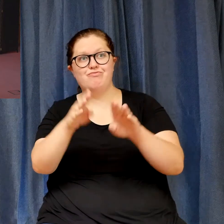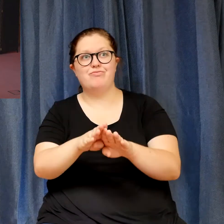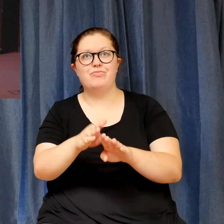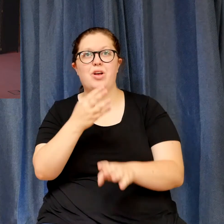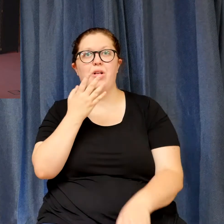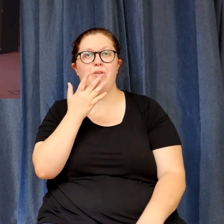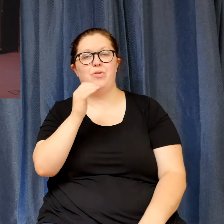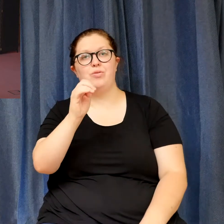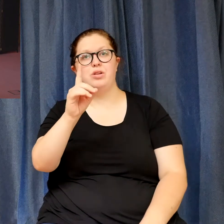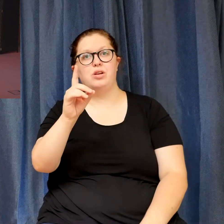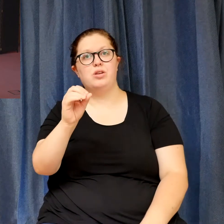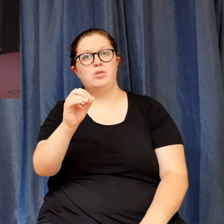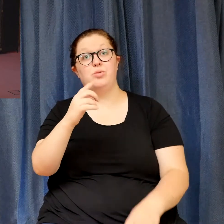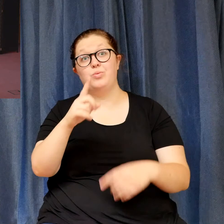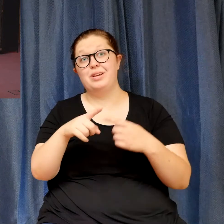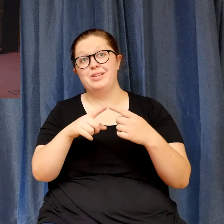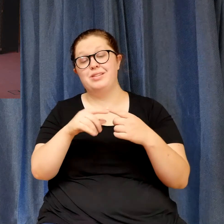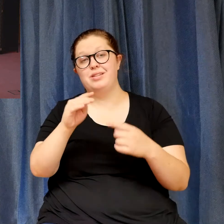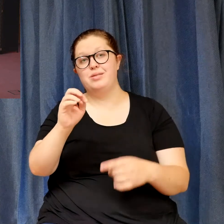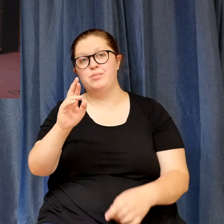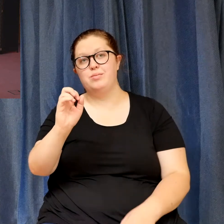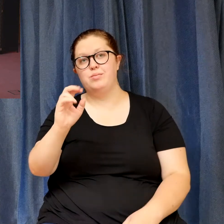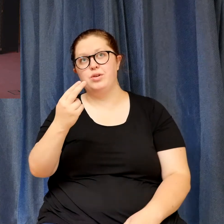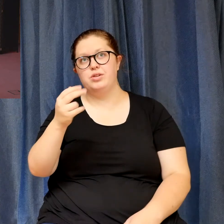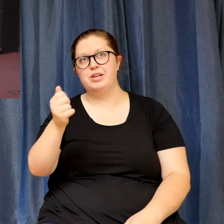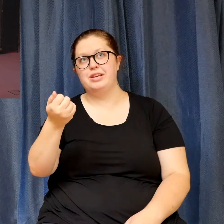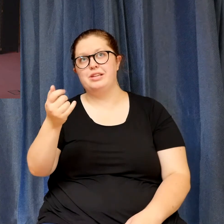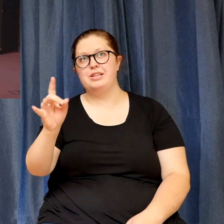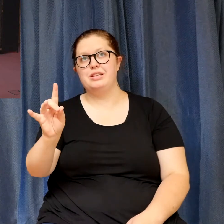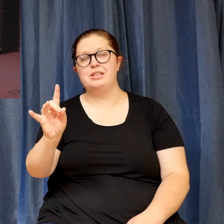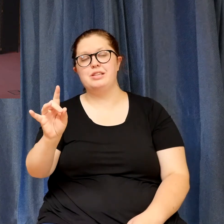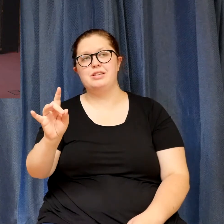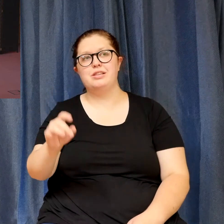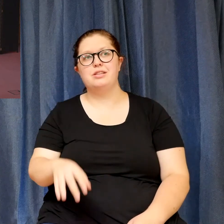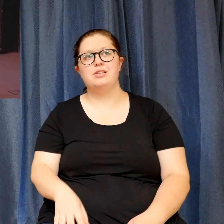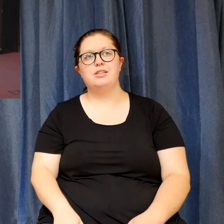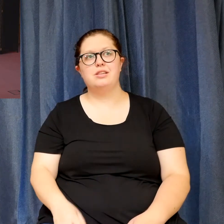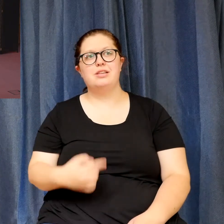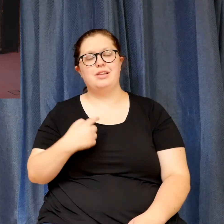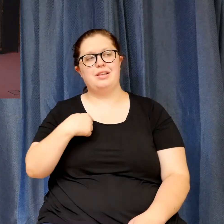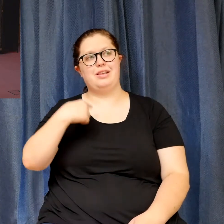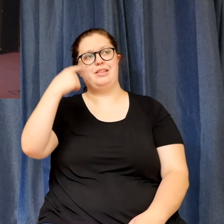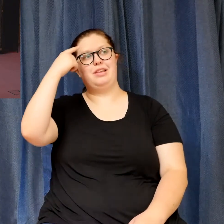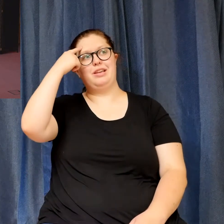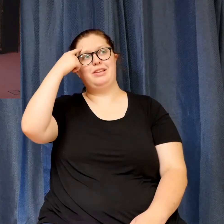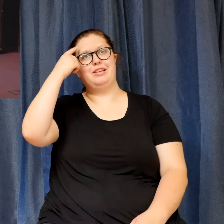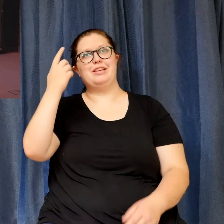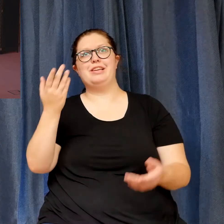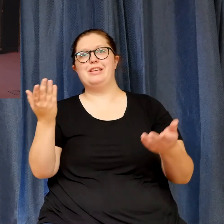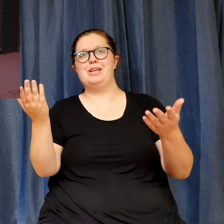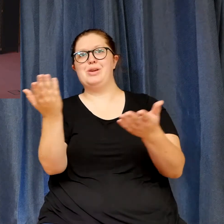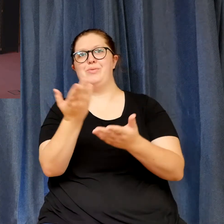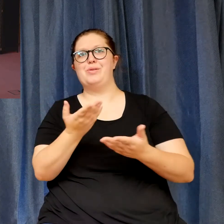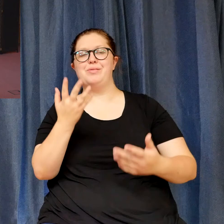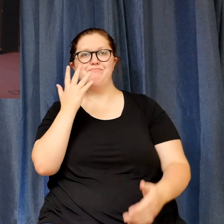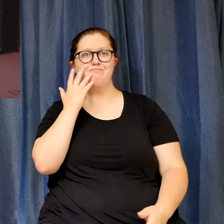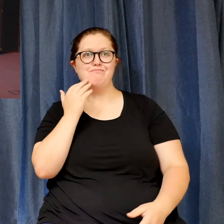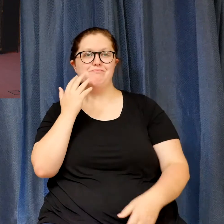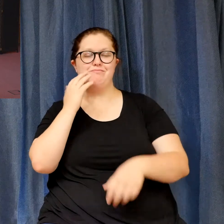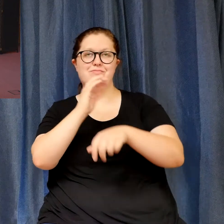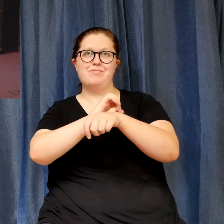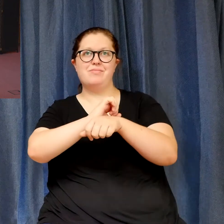Colorado on March 18th. We got home just before that. But I thought, here we are